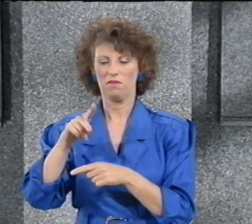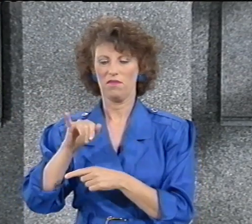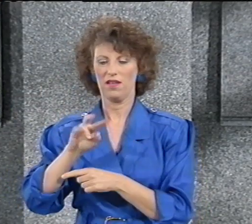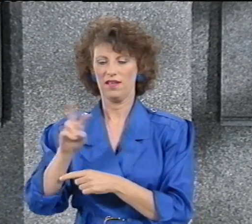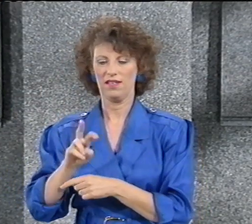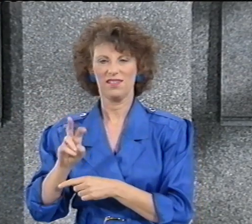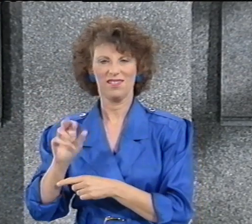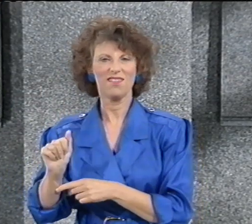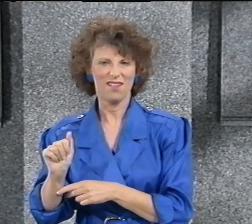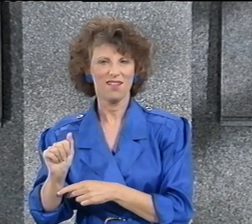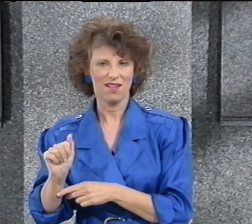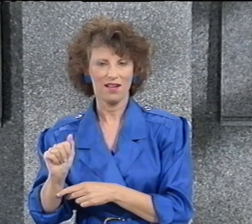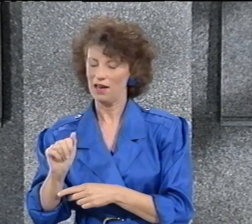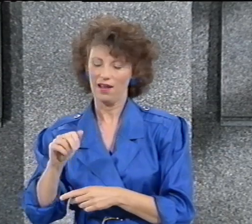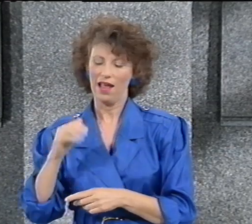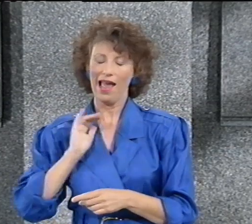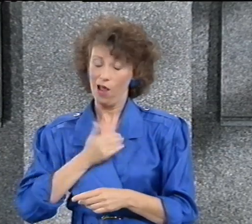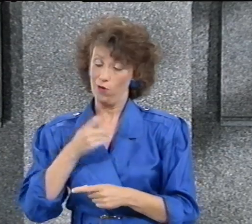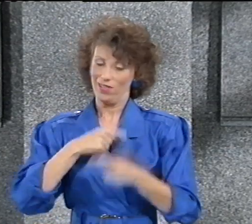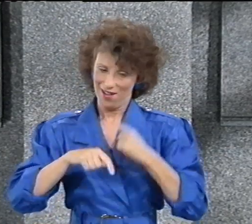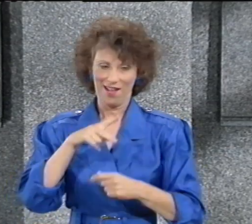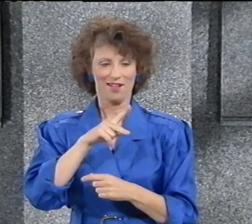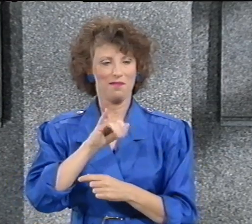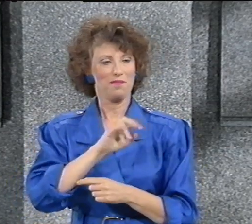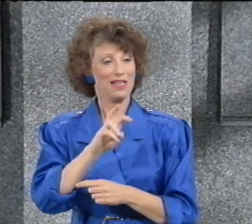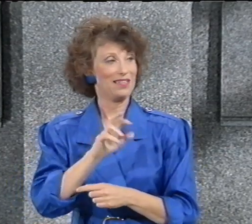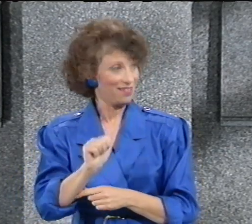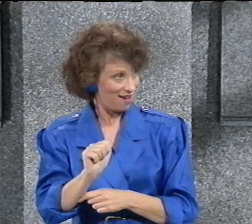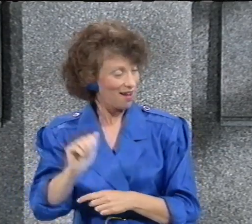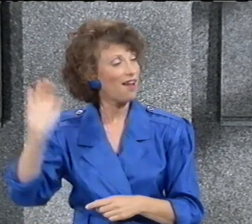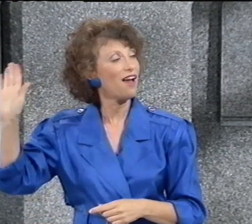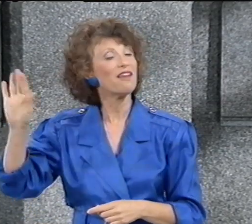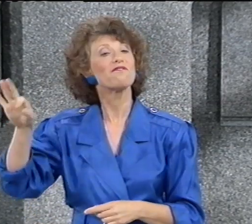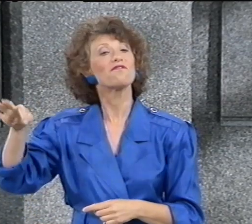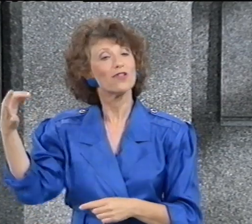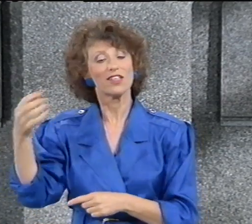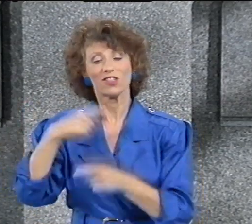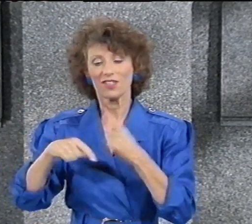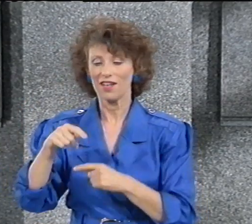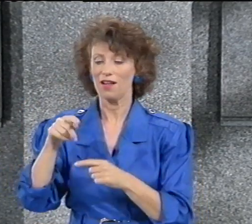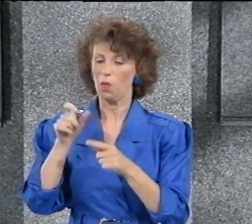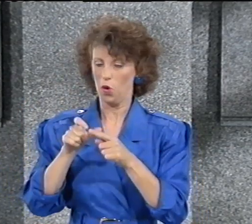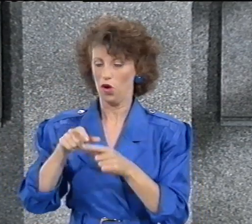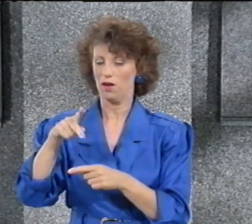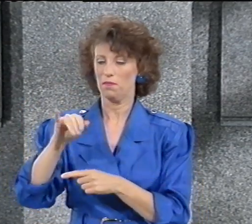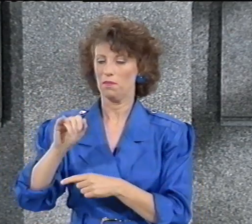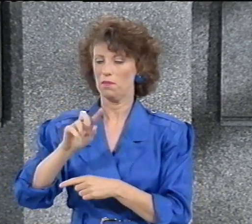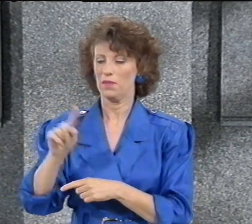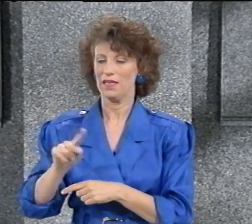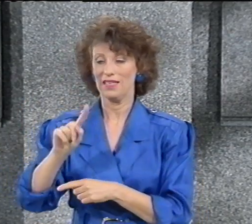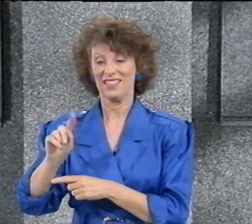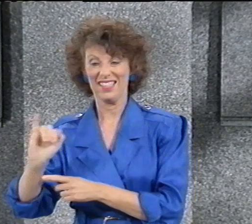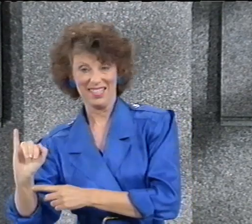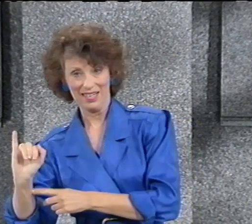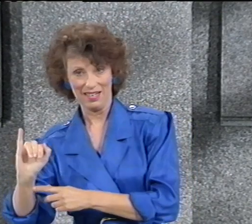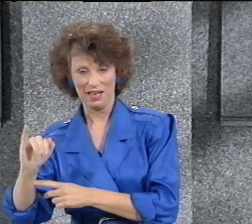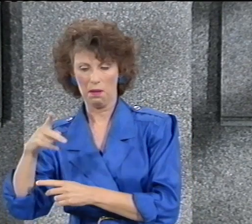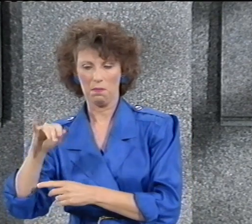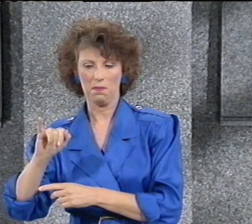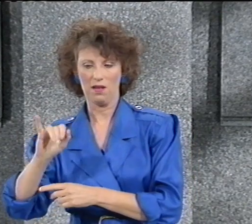They don't use the double Z for their loan sign. Their loan sign became assimilated with the